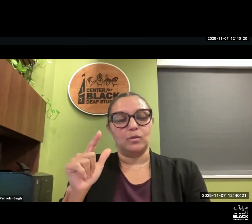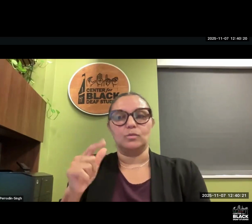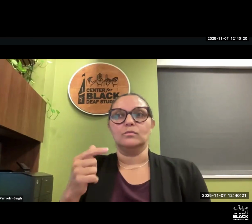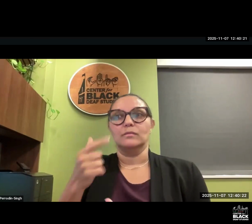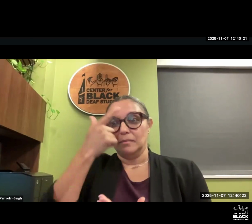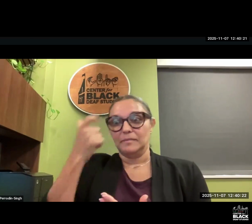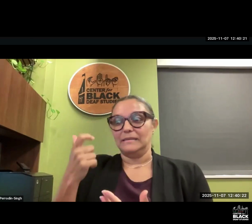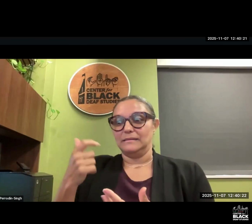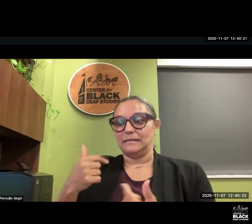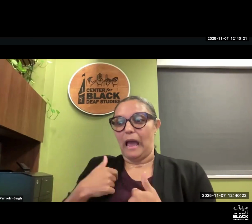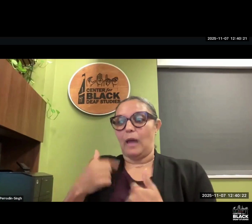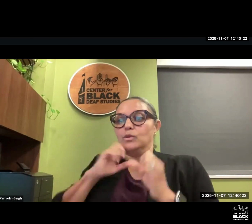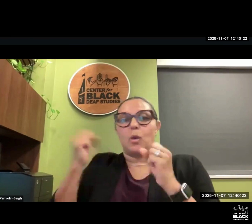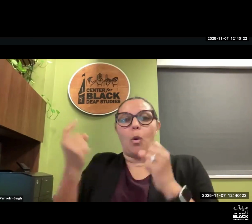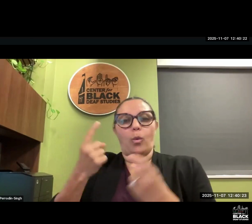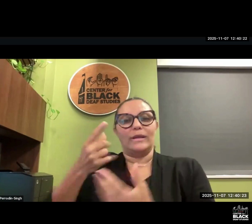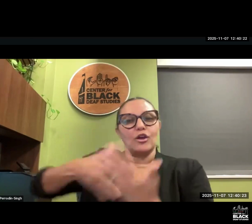standing. Thirdly,